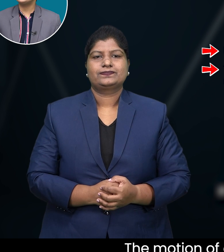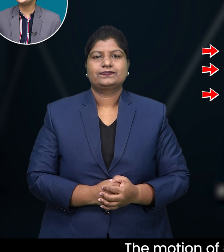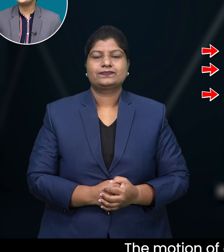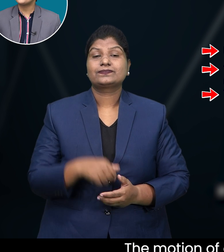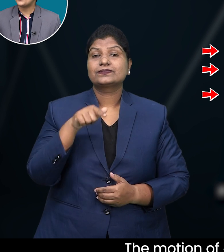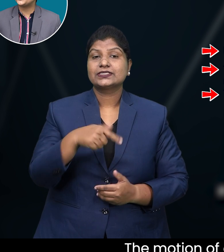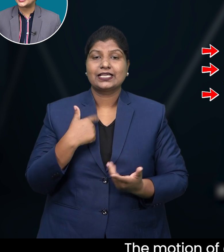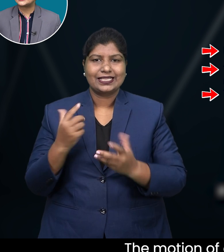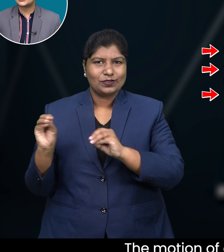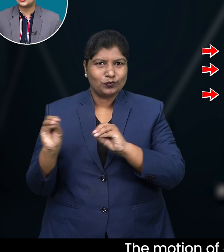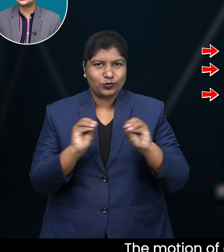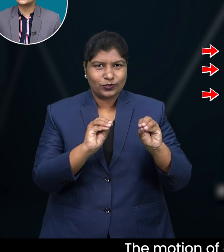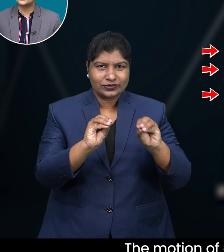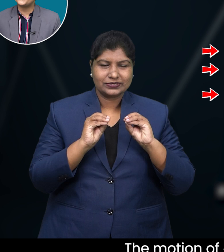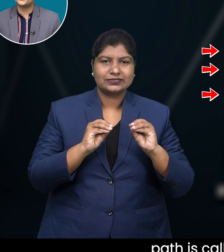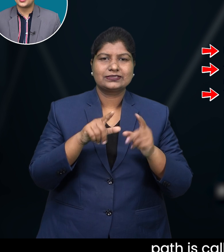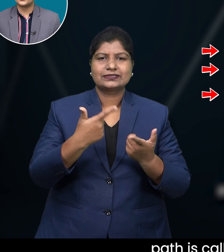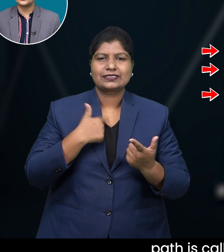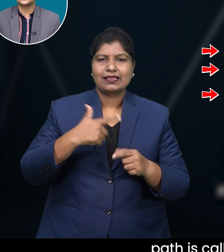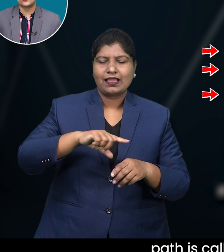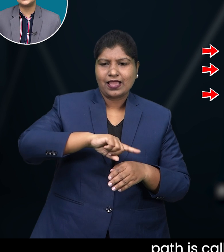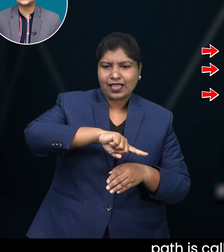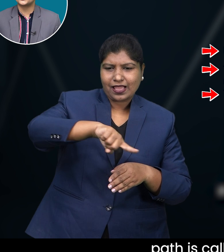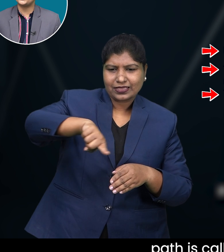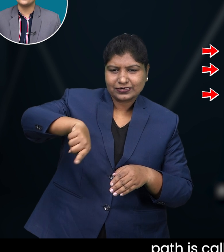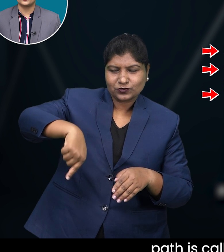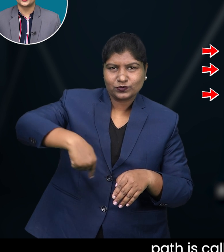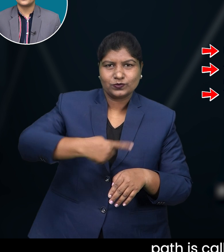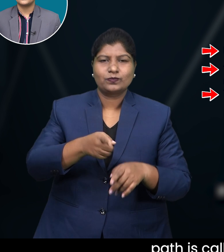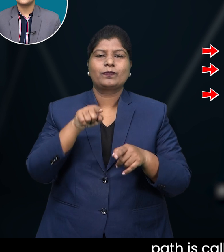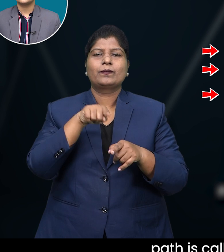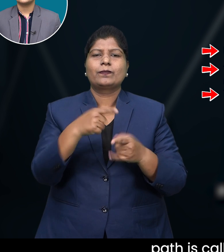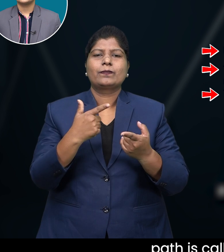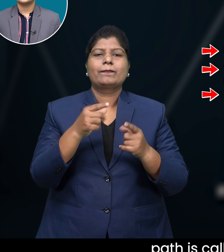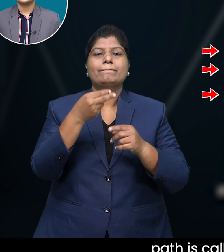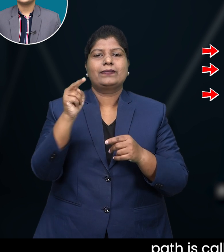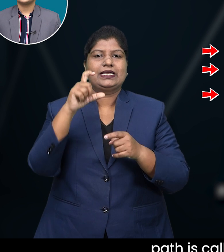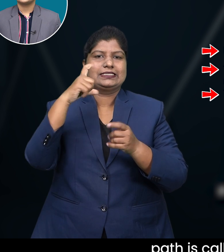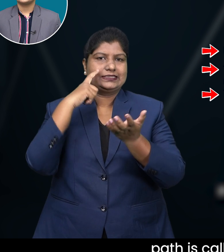The motion of objects along a curved path is called circular motion.